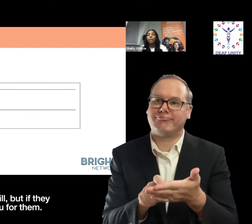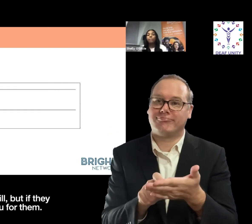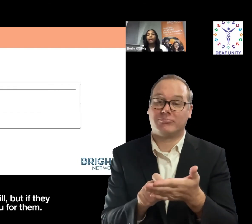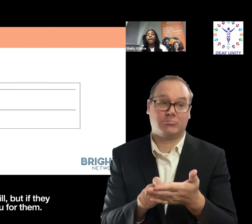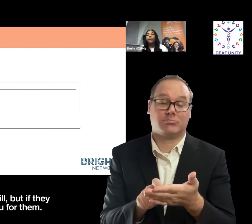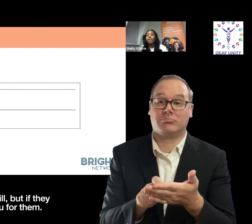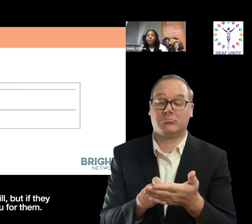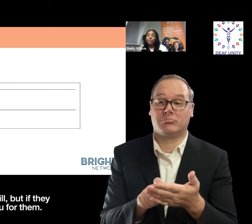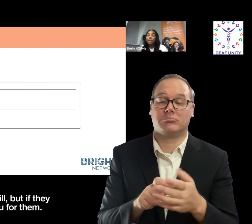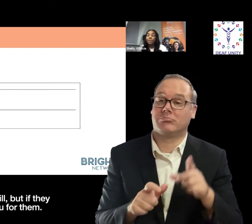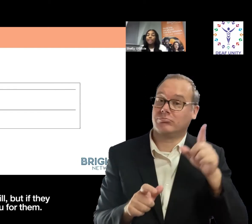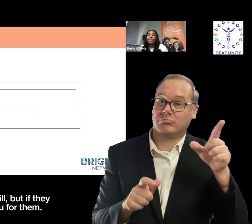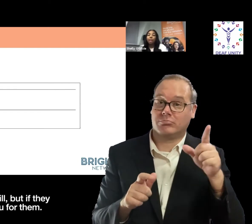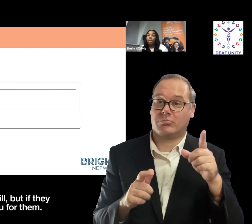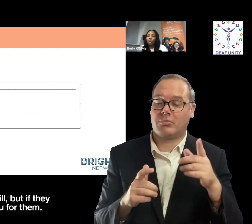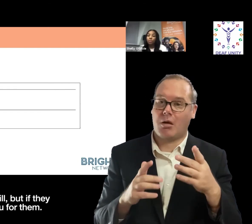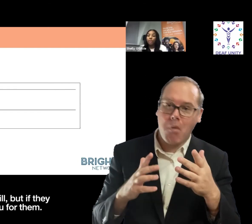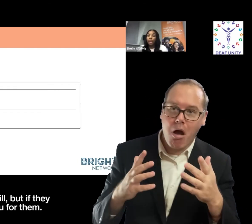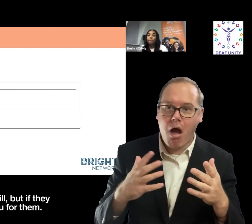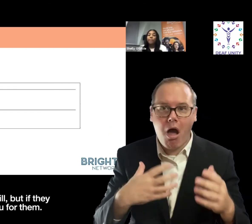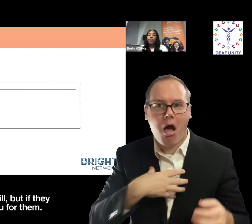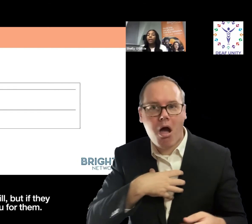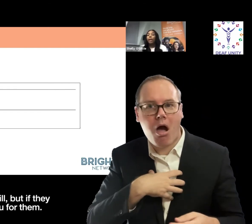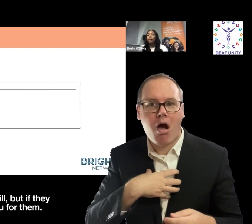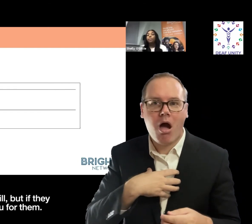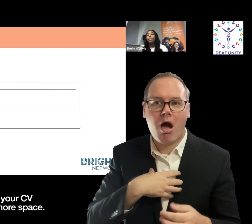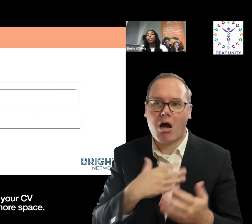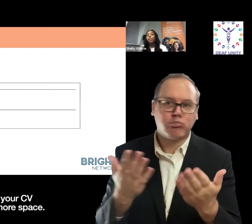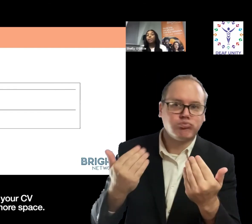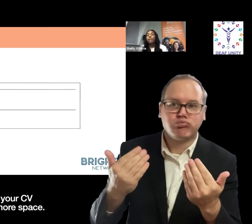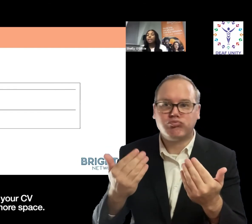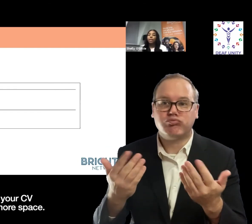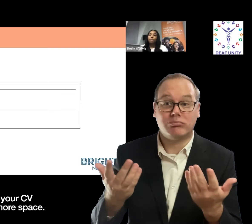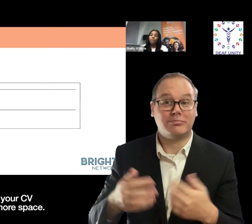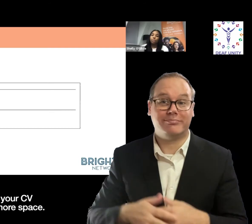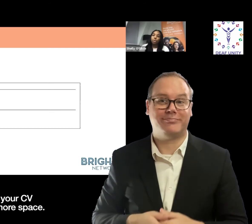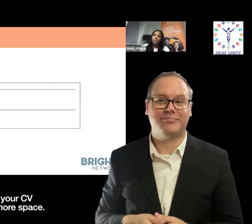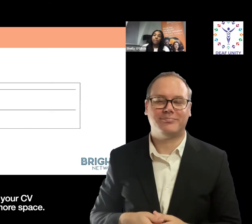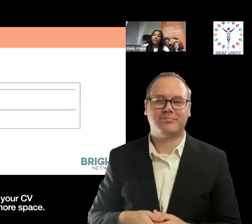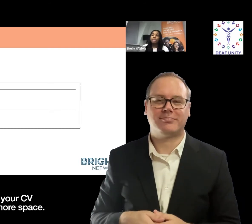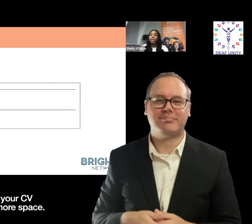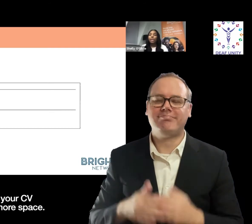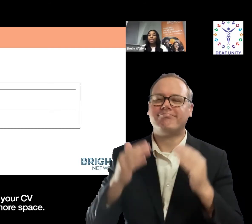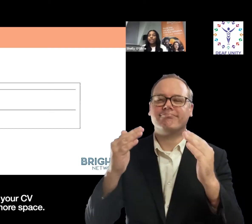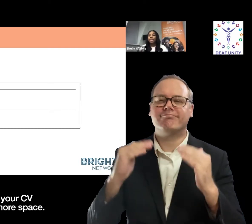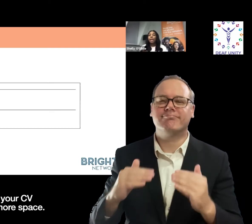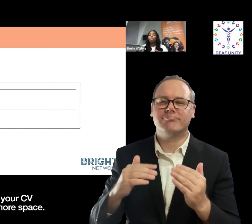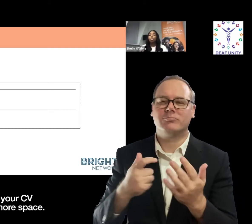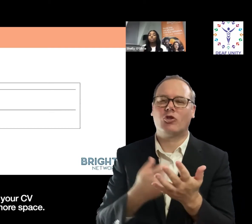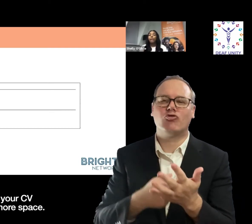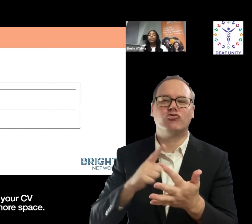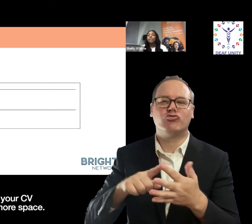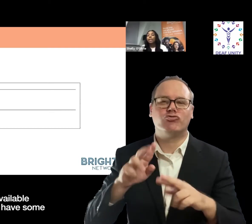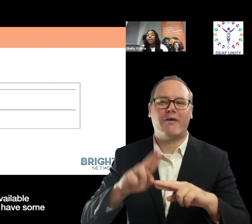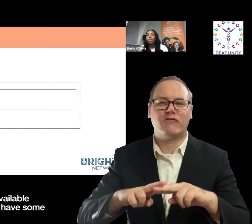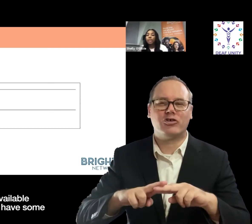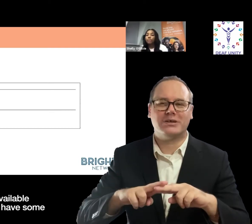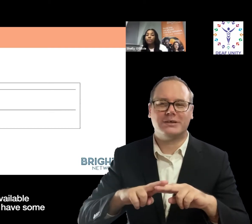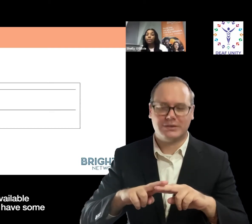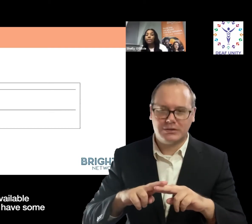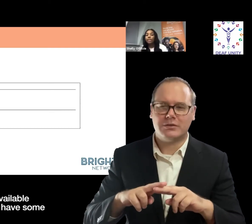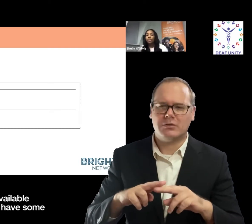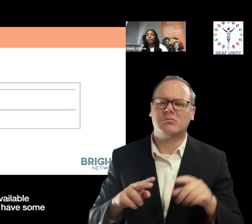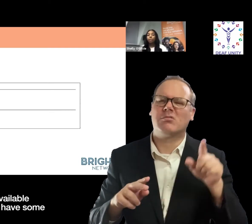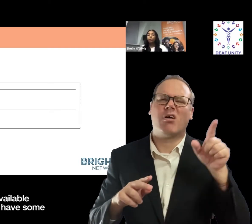employees will, but if they do need references, they'll ask you for them. You don't need to kind of put them on your CV, especially if it's going to take up more space. You can